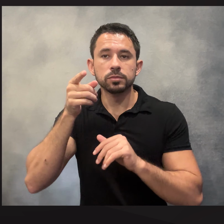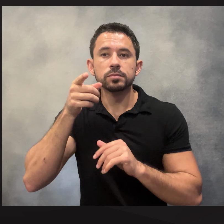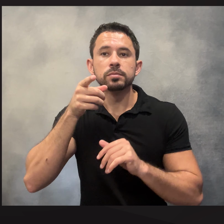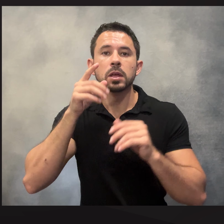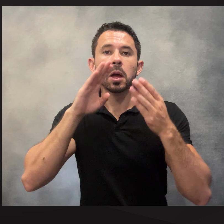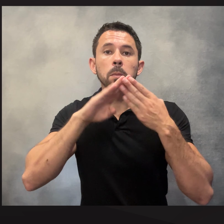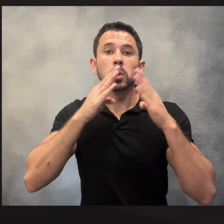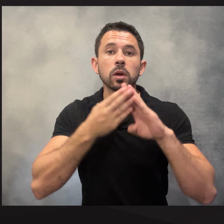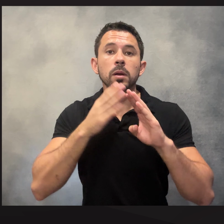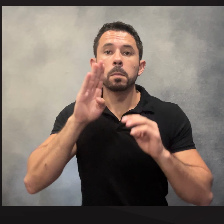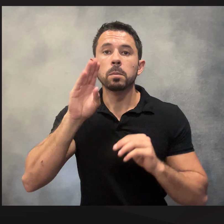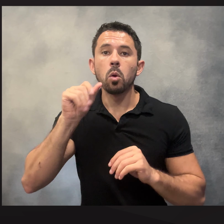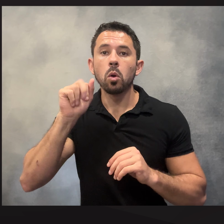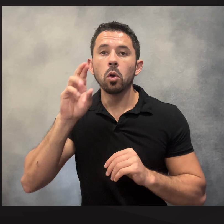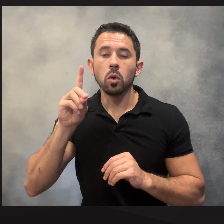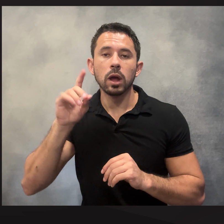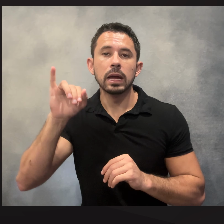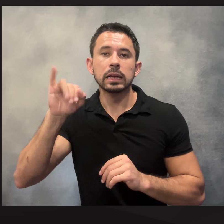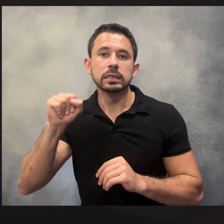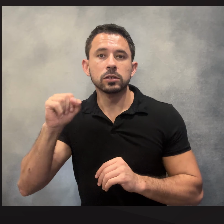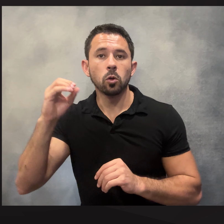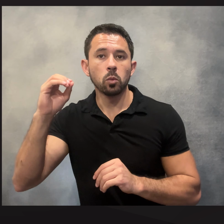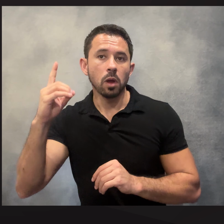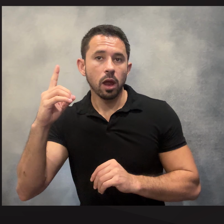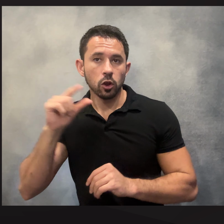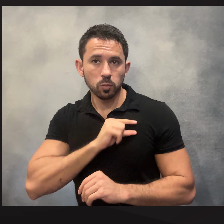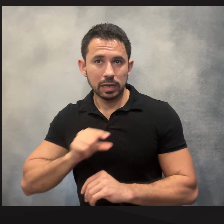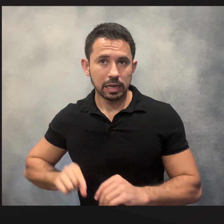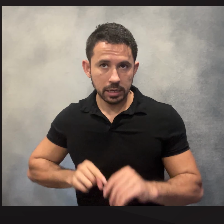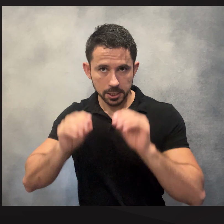IS01 Queens.